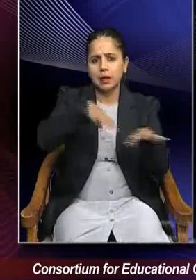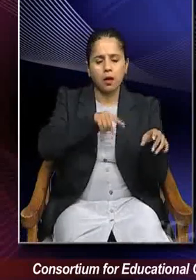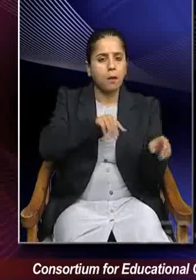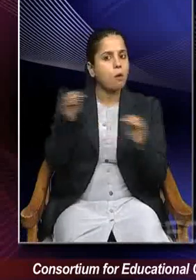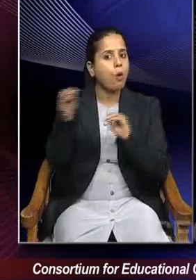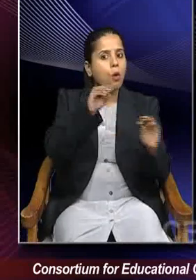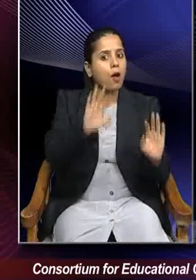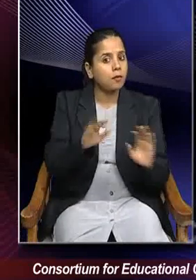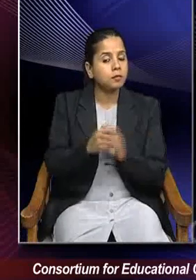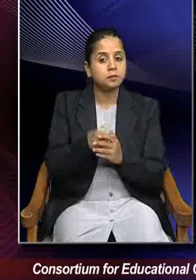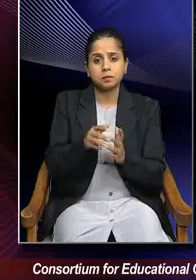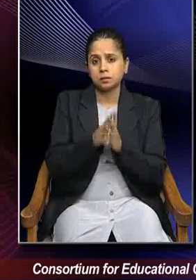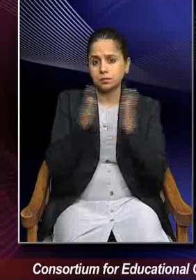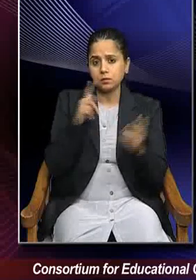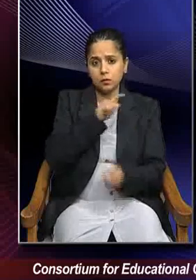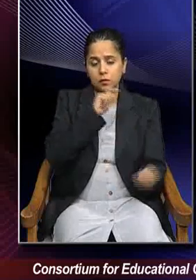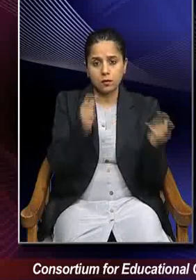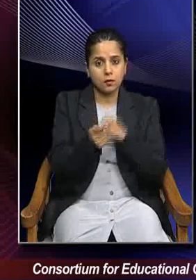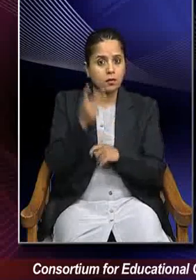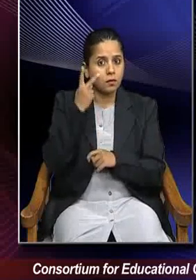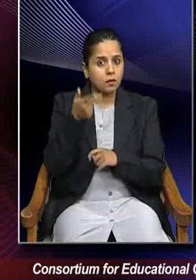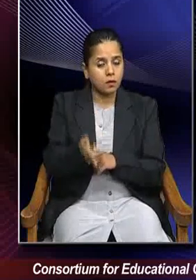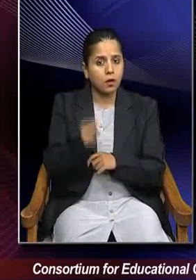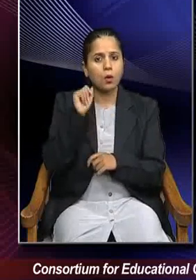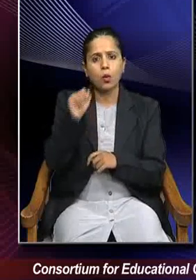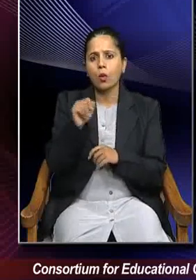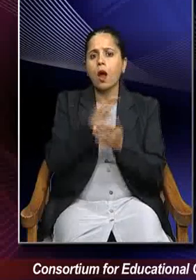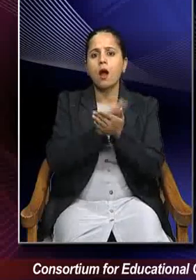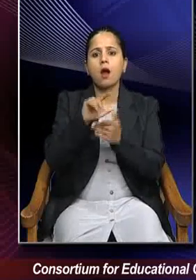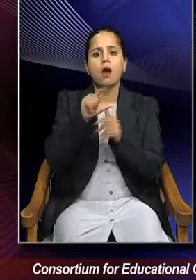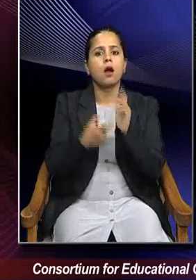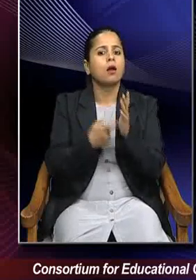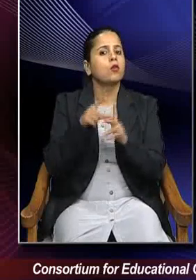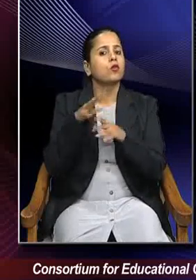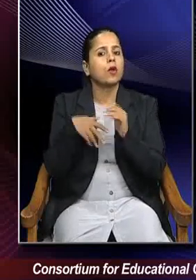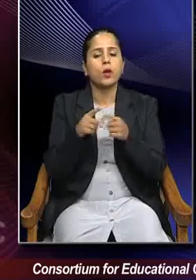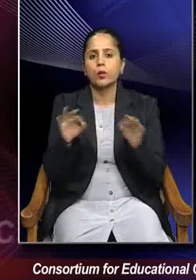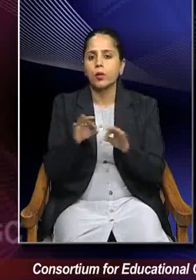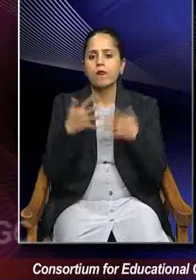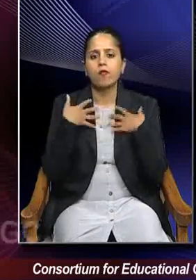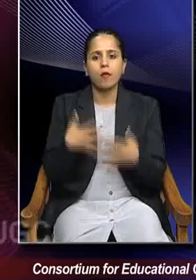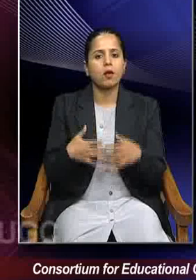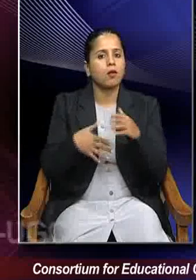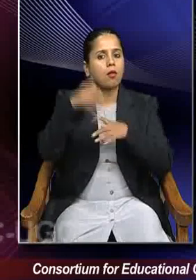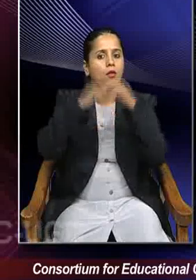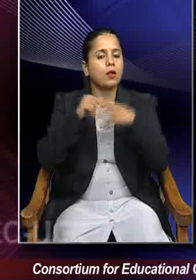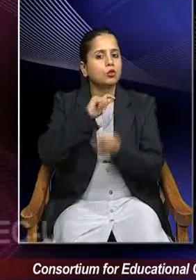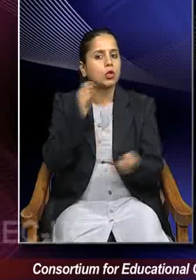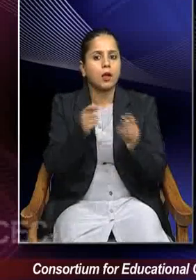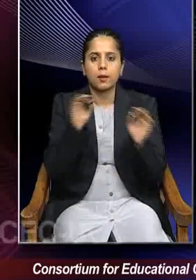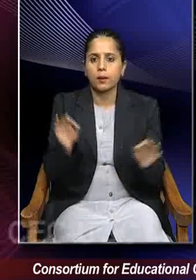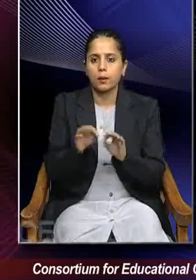There is not much change in the hardware, basically physical infrastructure in these